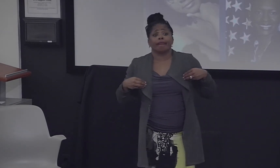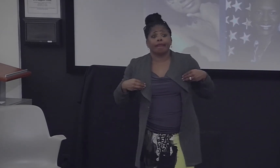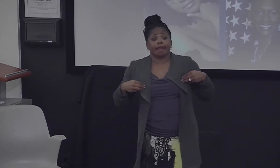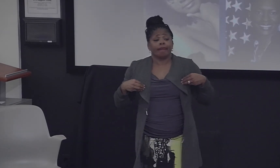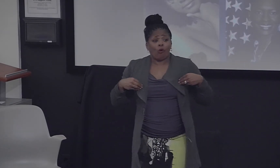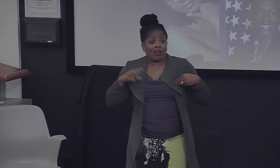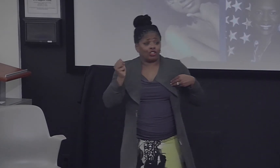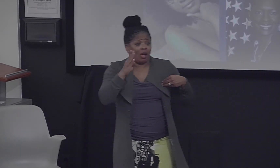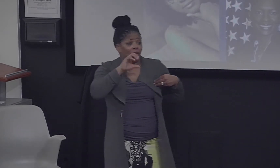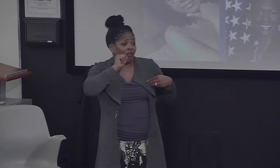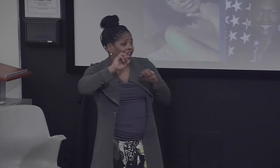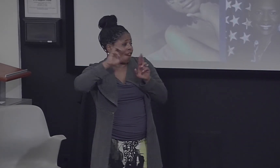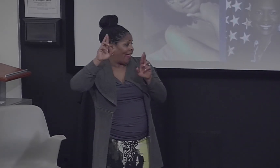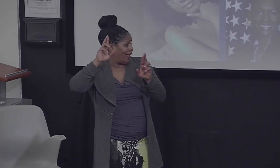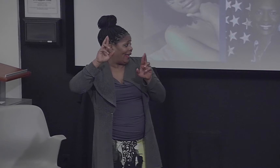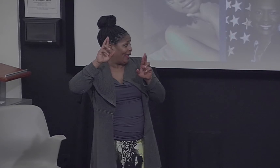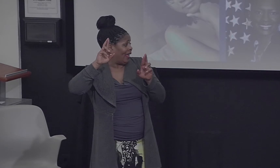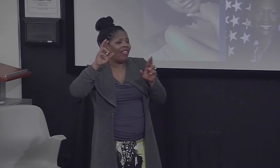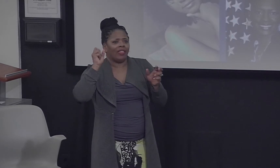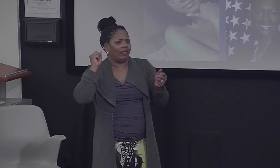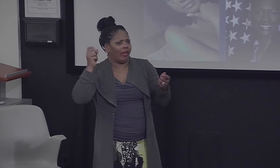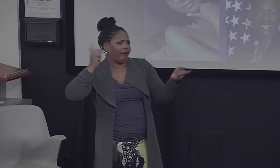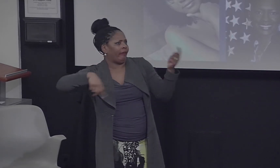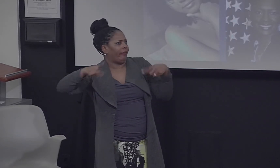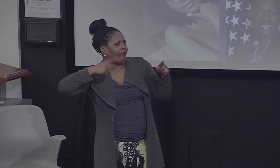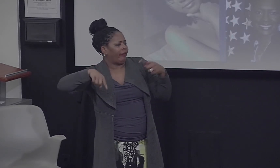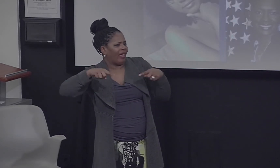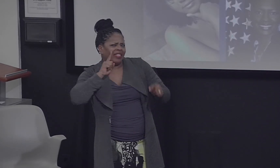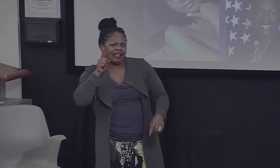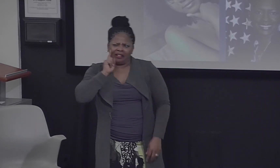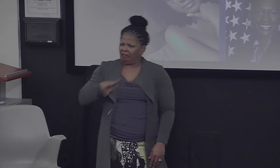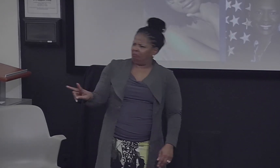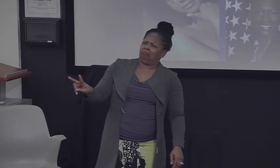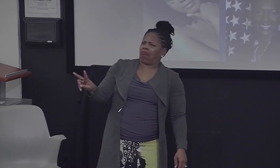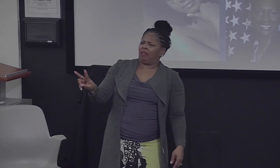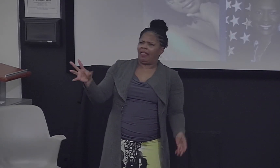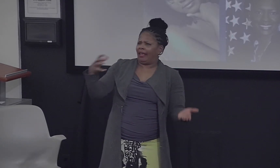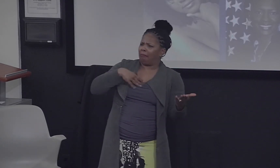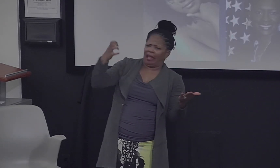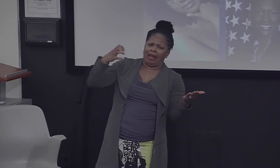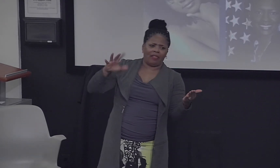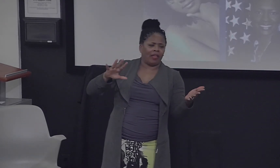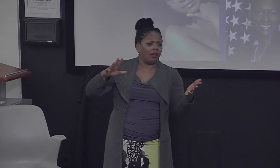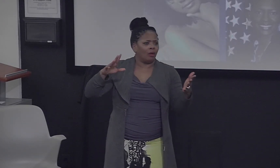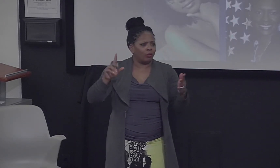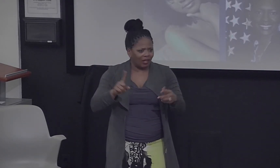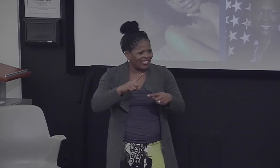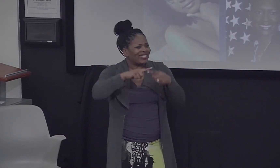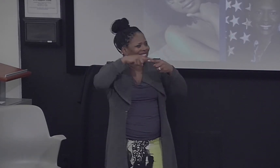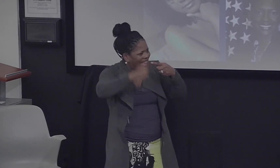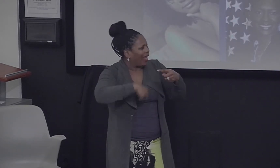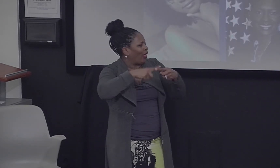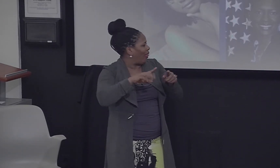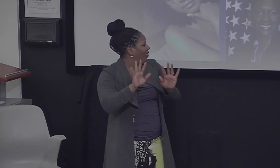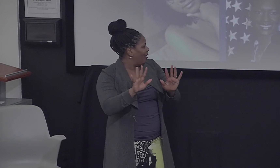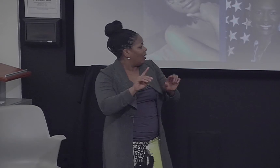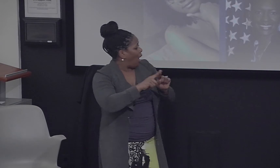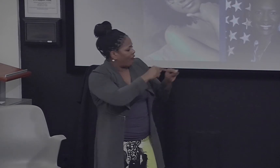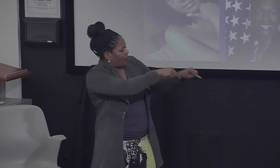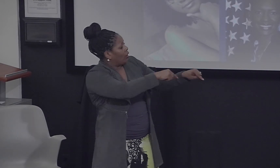So many novice interpreters ended up accepting jobs when maybe they weren't ready for it. And then they're impacting deaf consumers who aren't getting a clear message, and that's